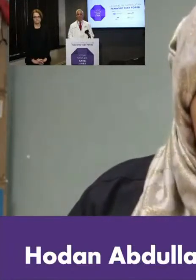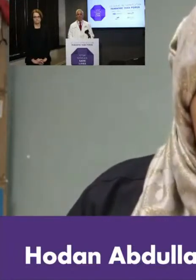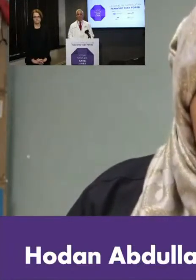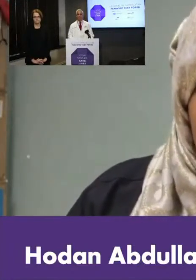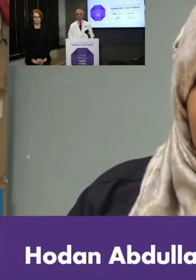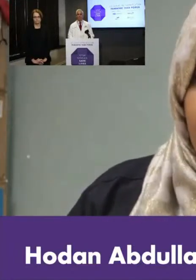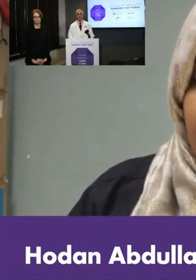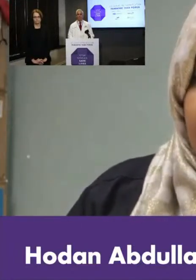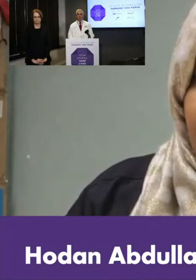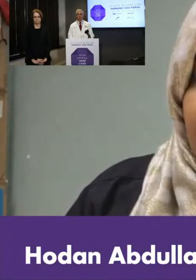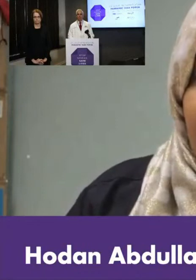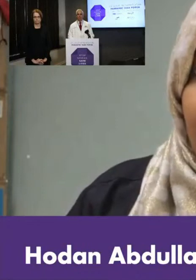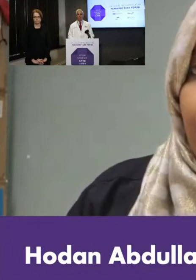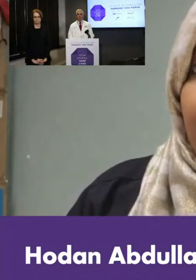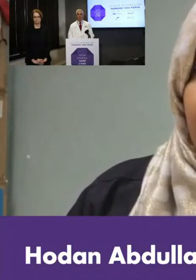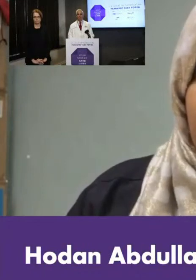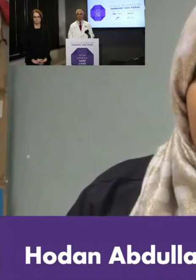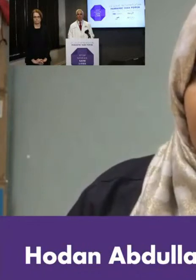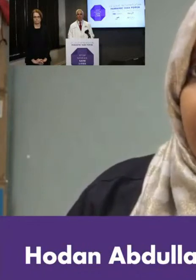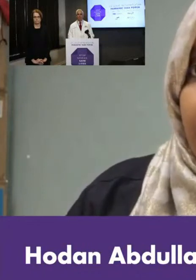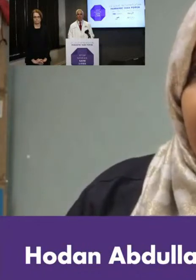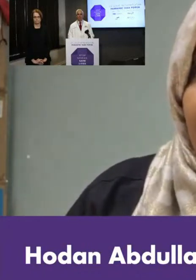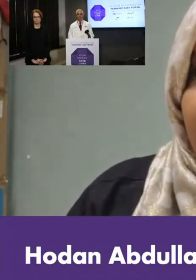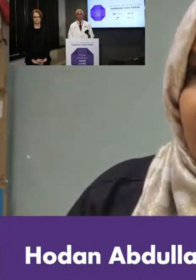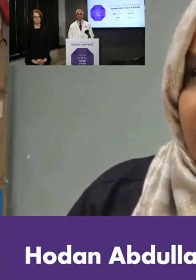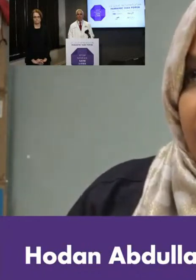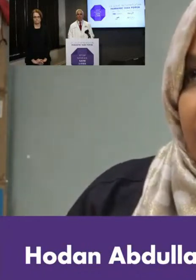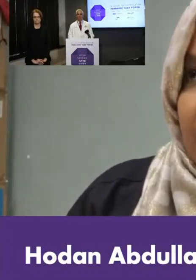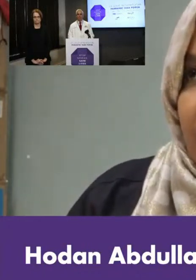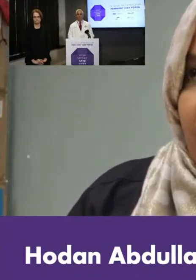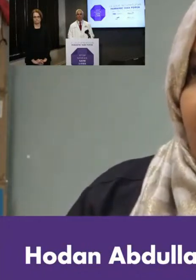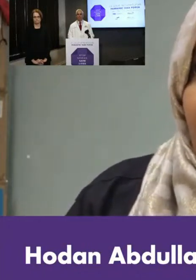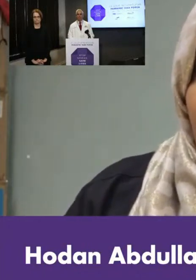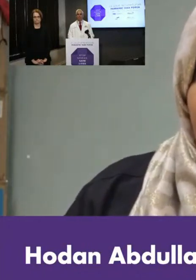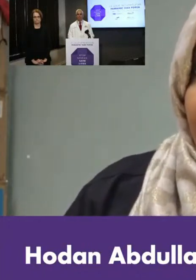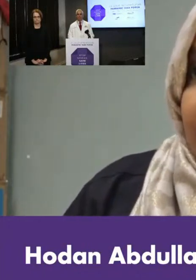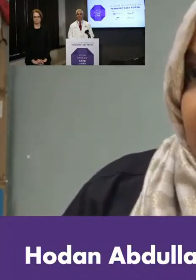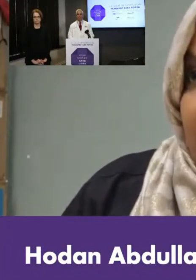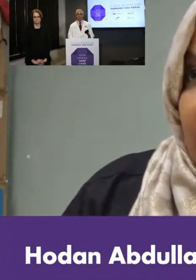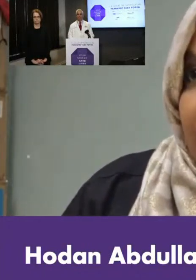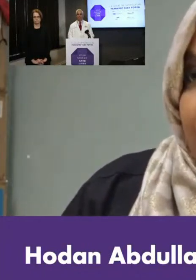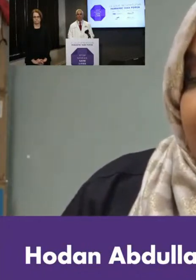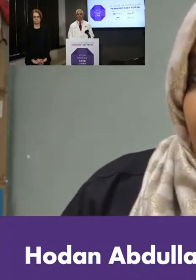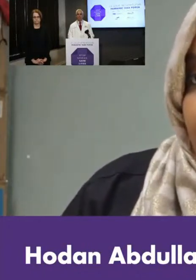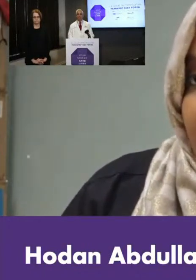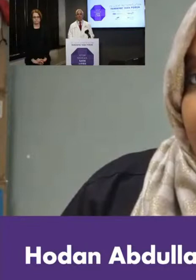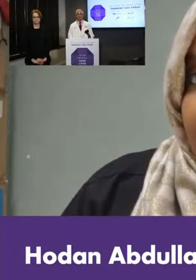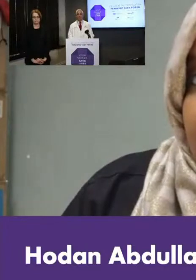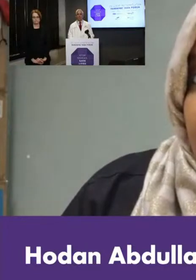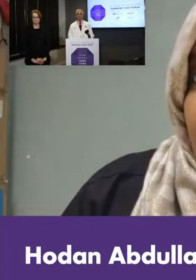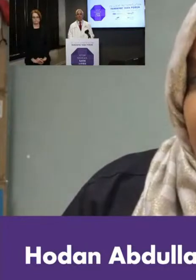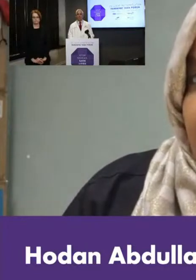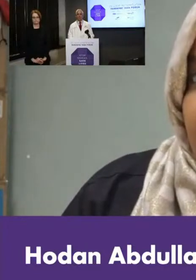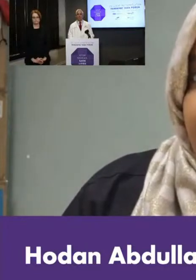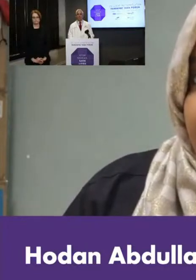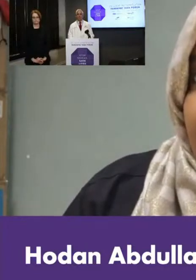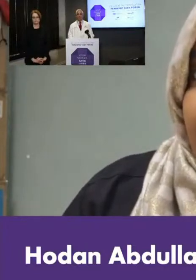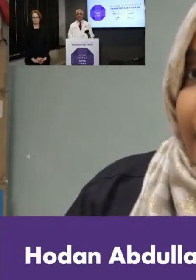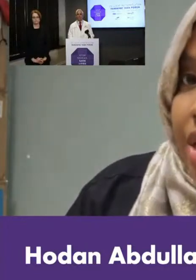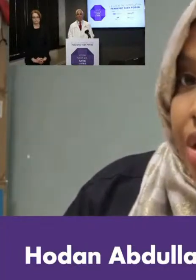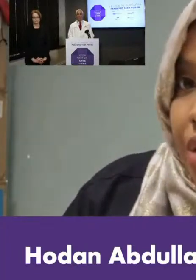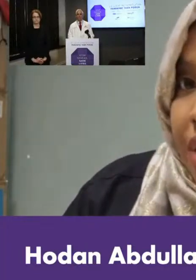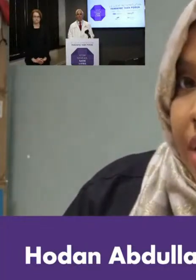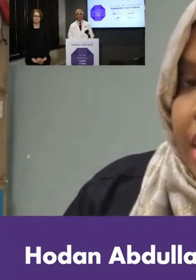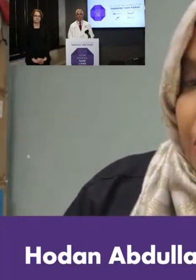seem similar in their unpleasantness, I knew that there was a clear and obvious difference. At least to me, I knew that I would rather get sick mounting a